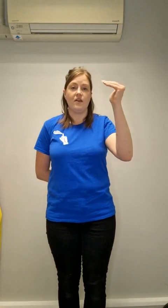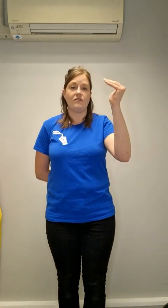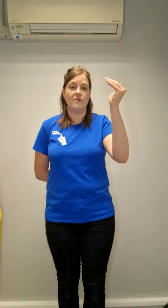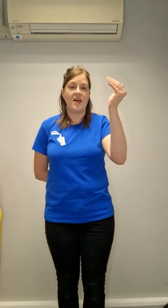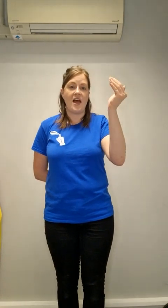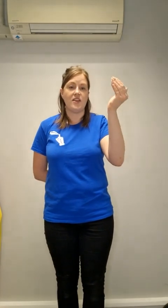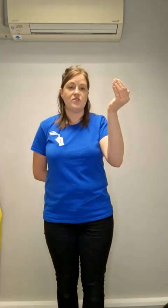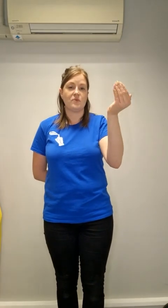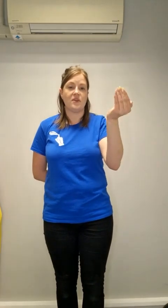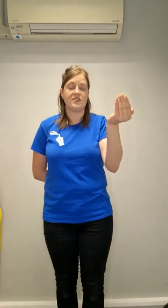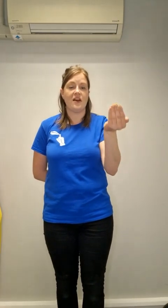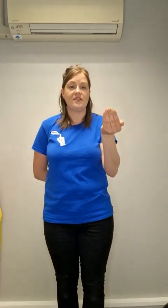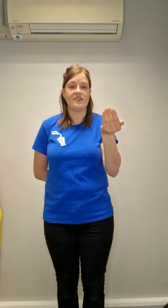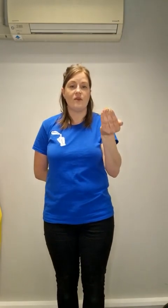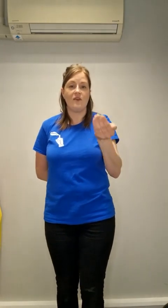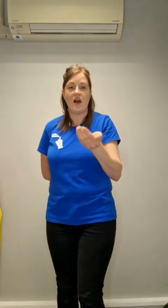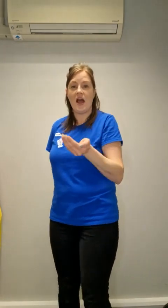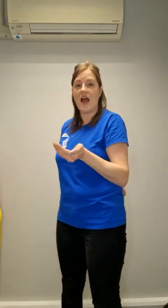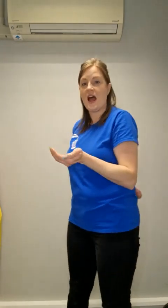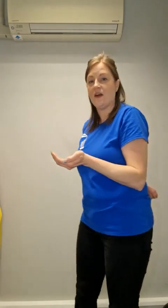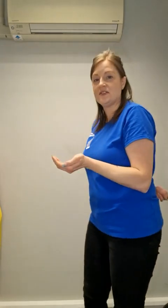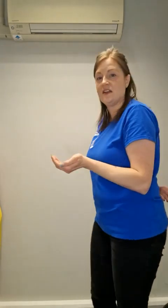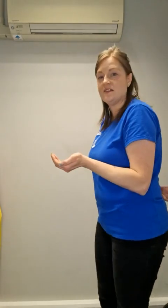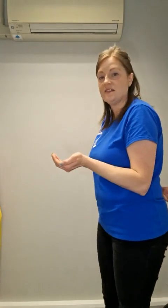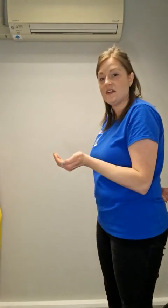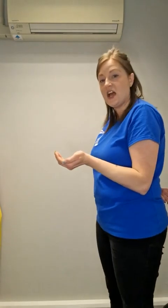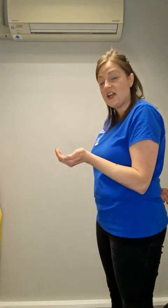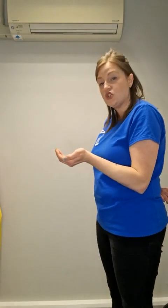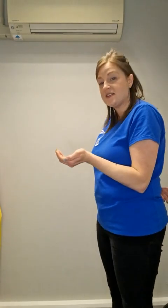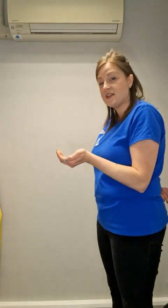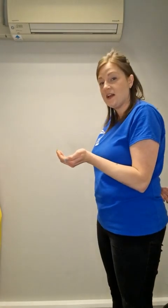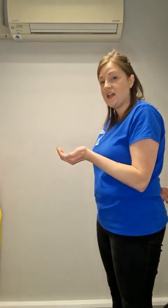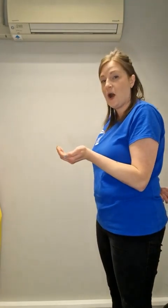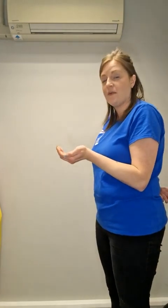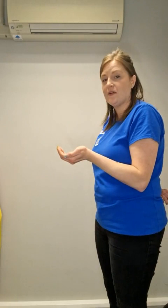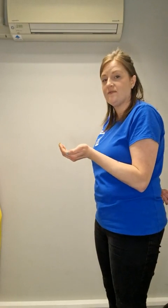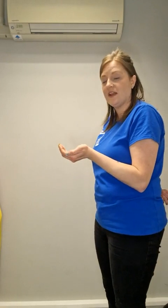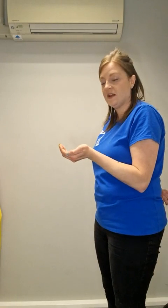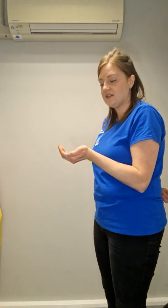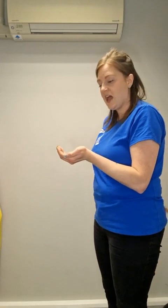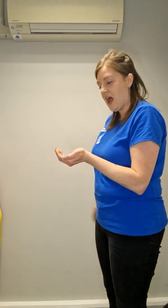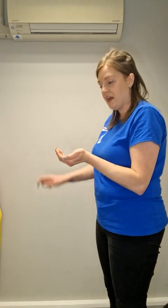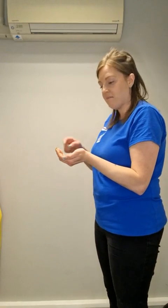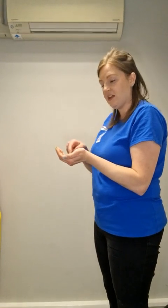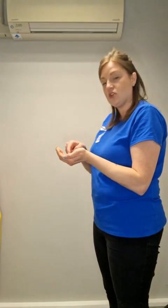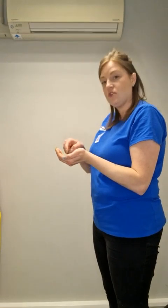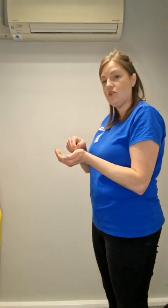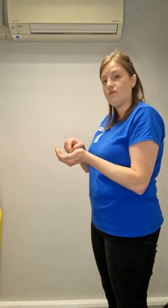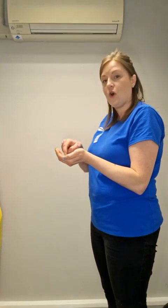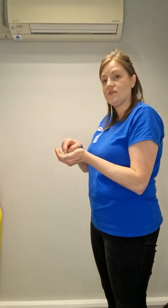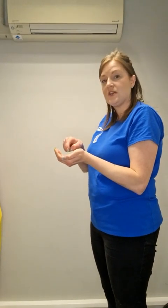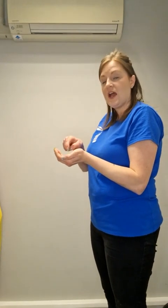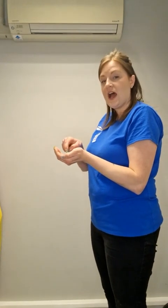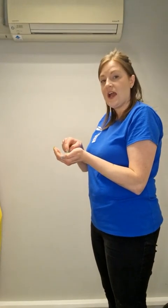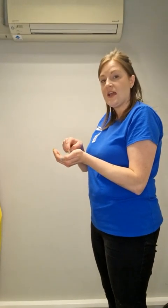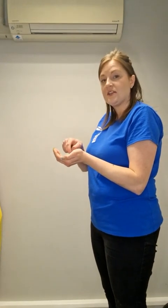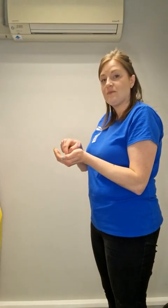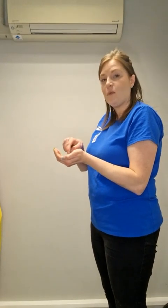From there, you just want to turn this over, and I'll turn to the side and just slightly cup those fingers, and imagine that you've got a small pool